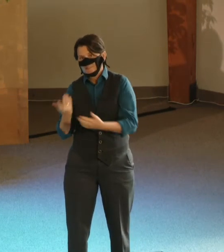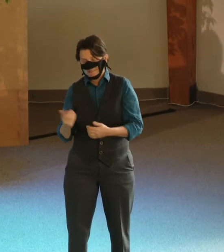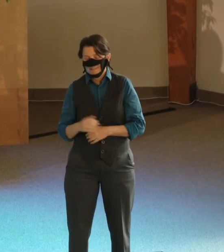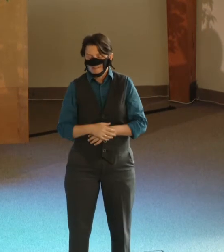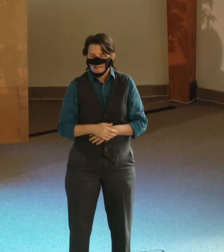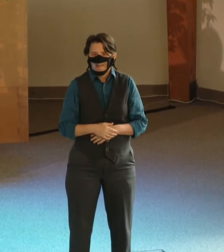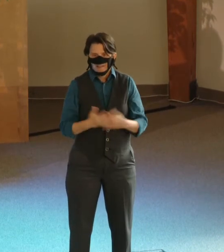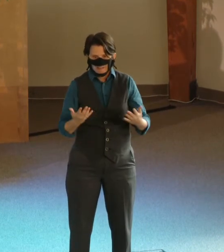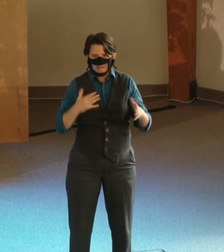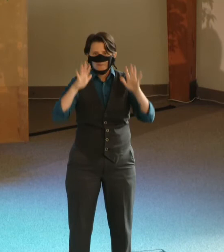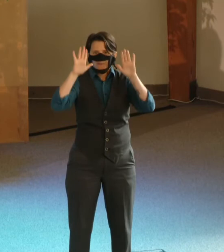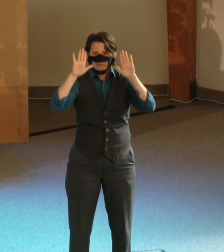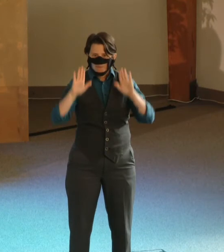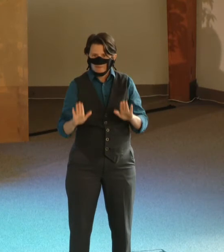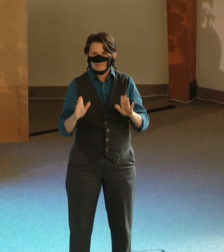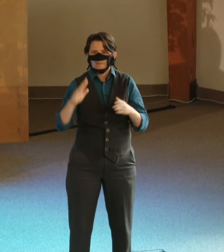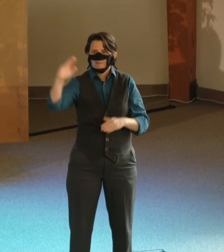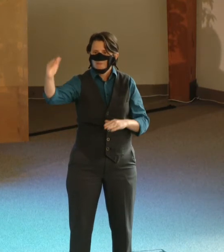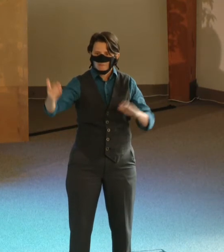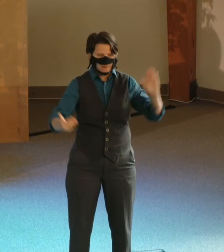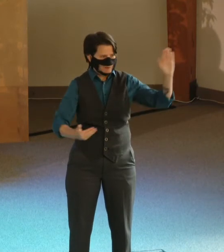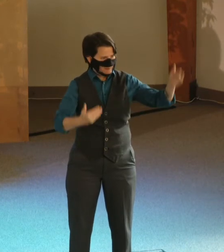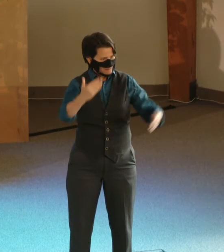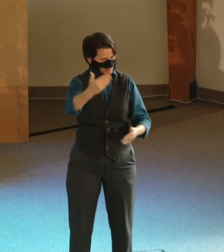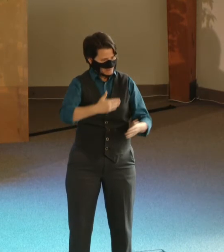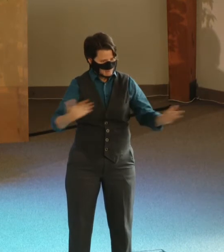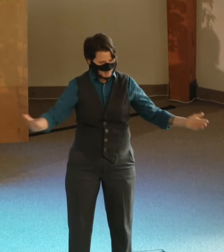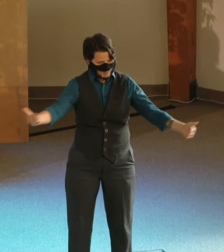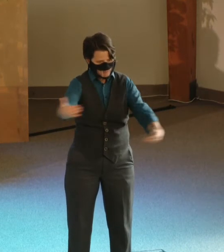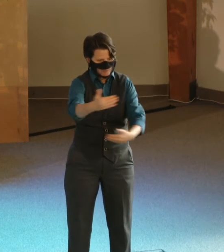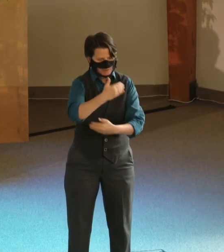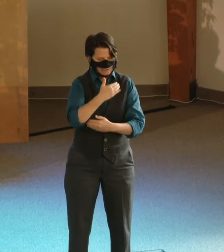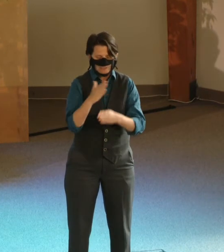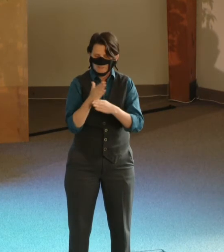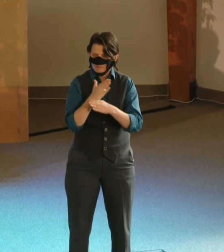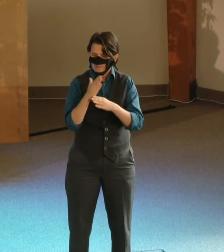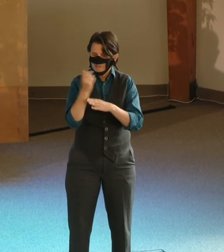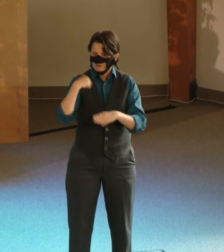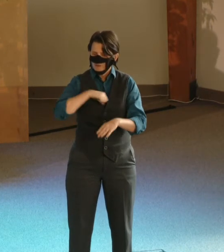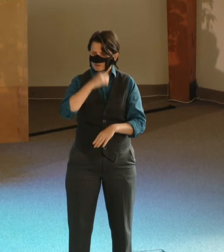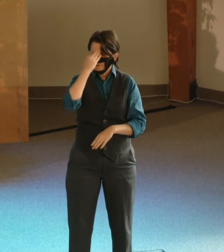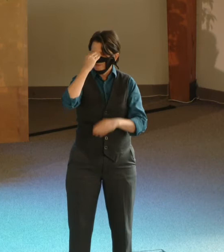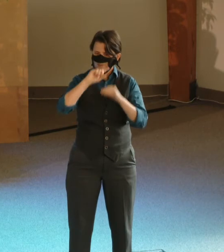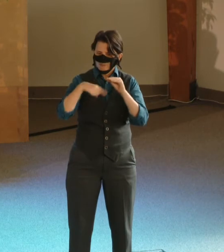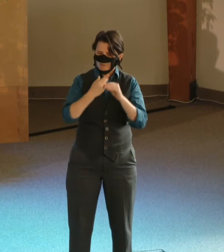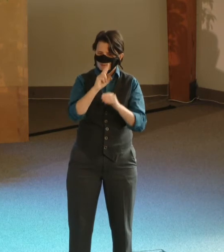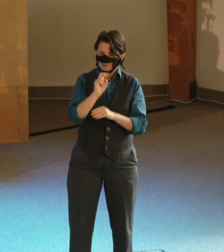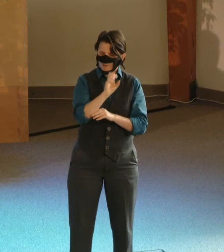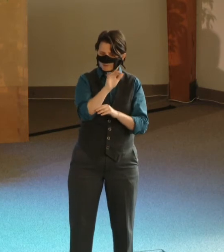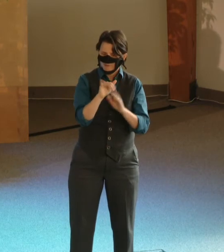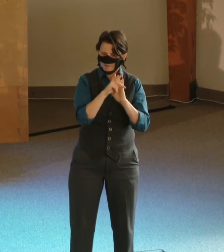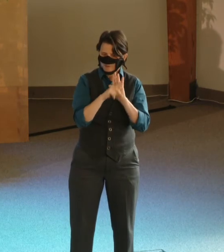like wonderful to welcome and embrace and share our knowledge about unity principles with